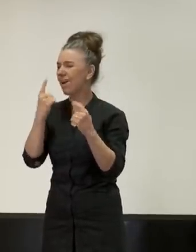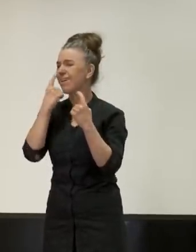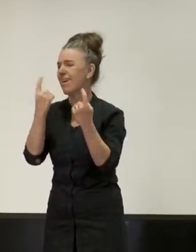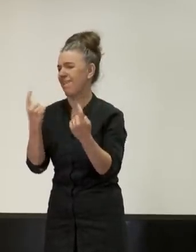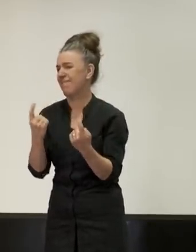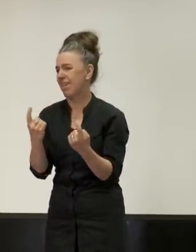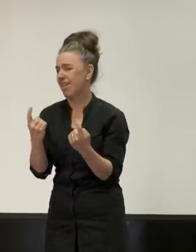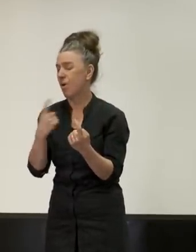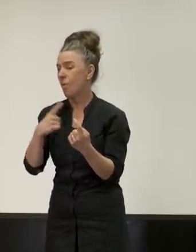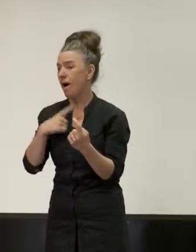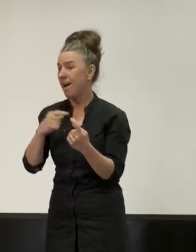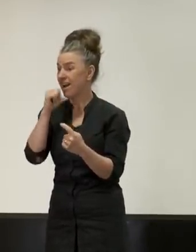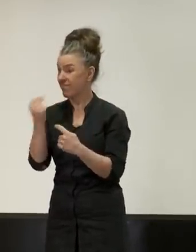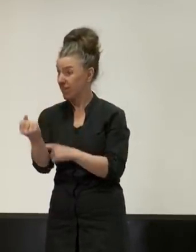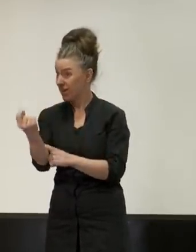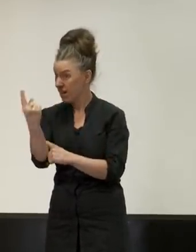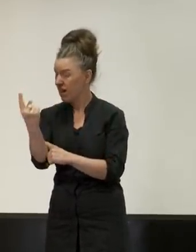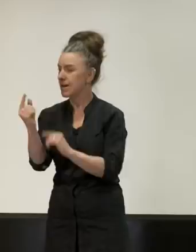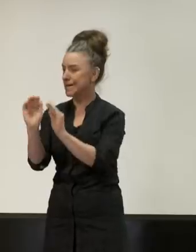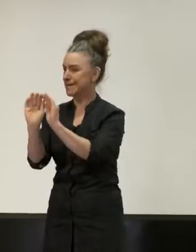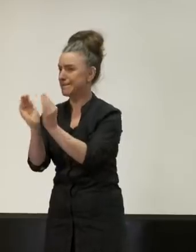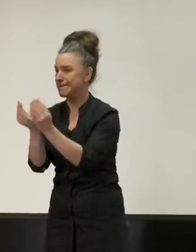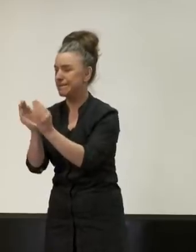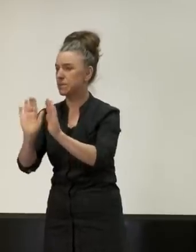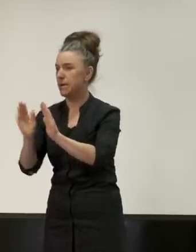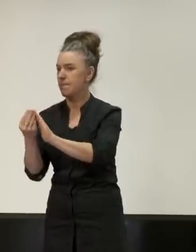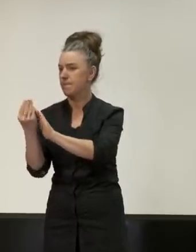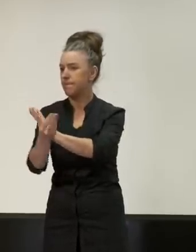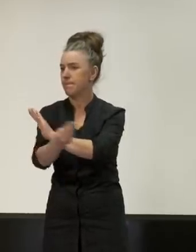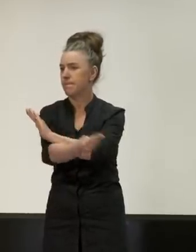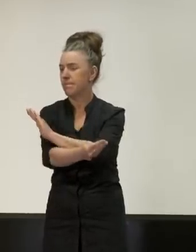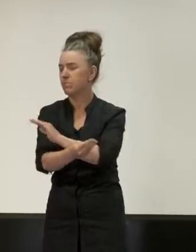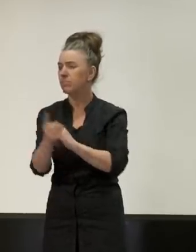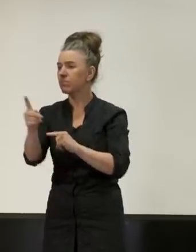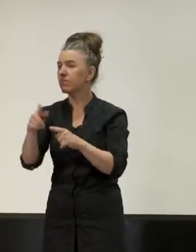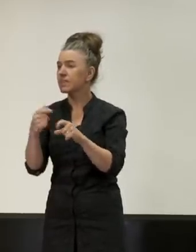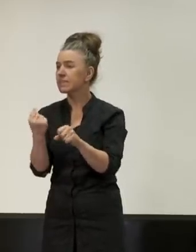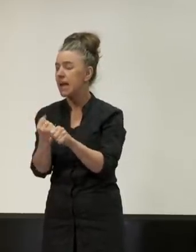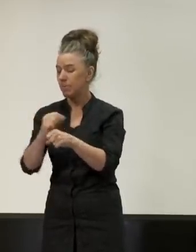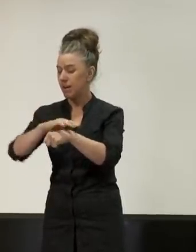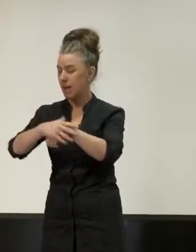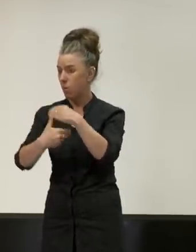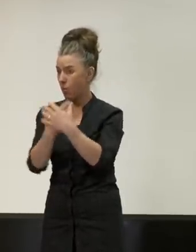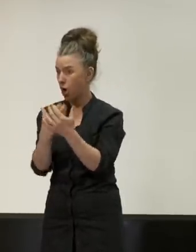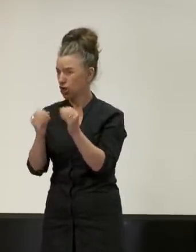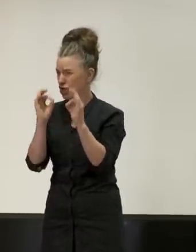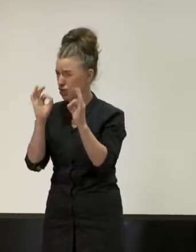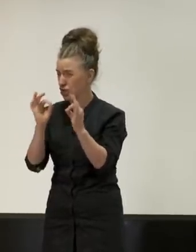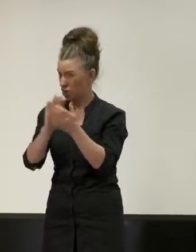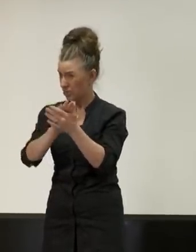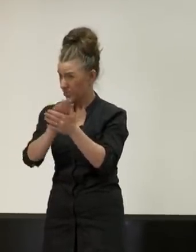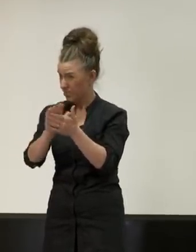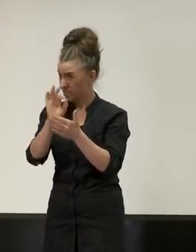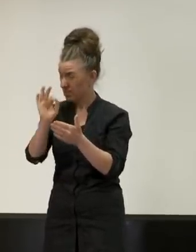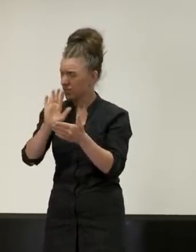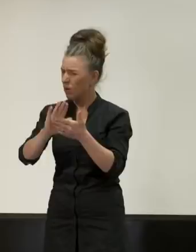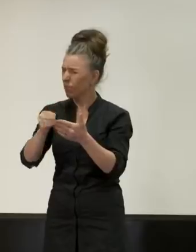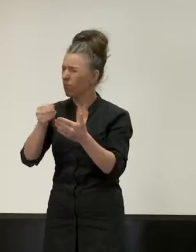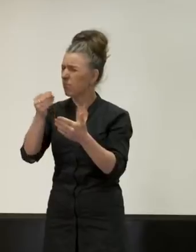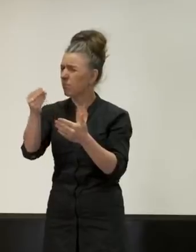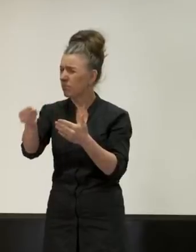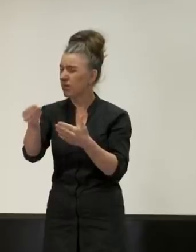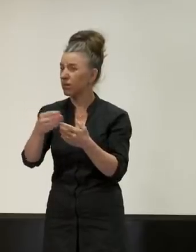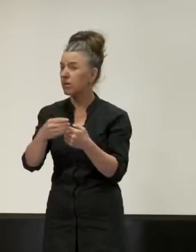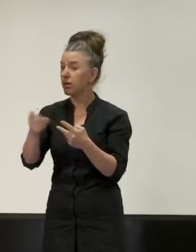future cases of COVID under control, particularly public health measures like hand hygiene to reduce the risk of transmission if cases pop